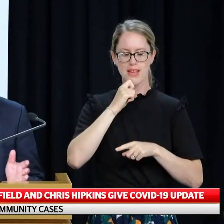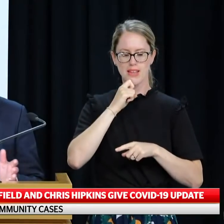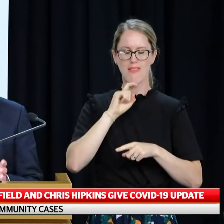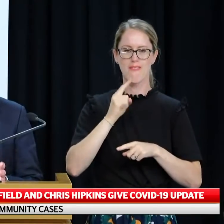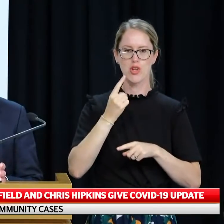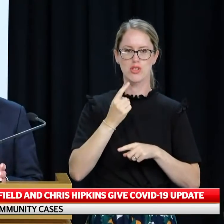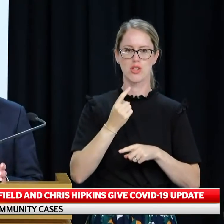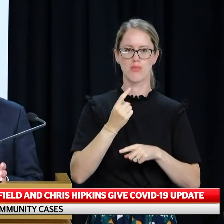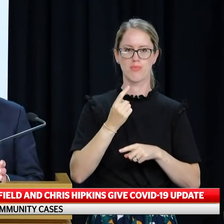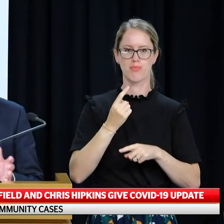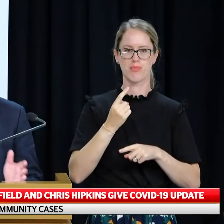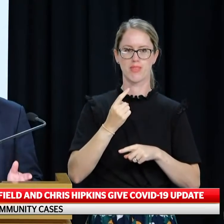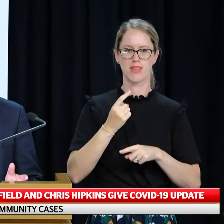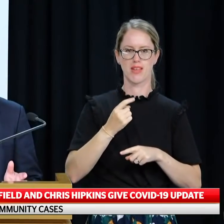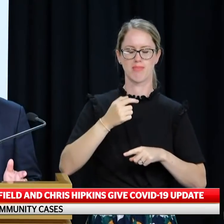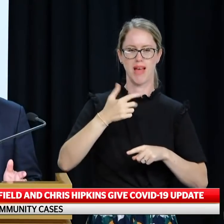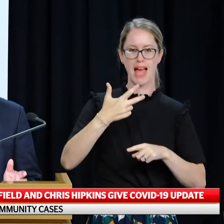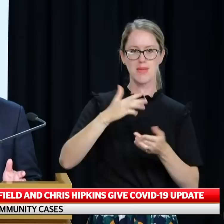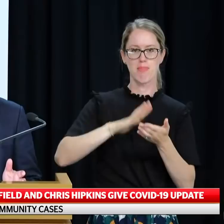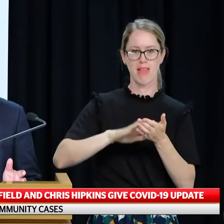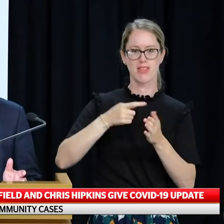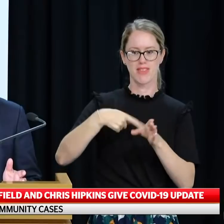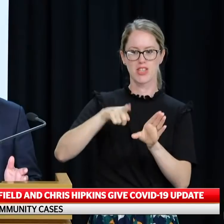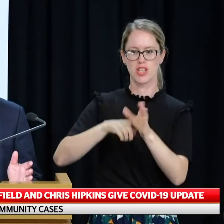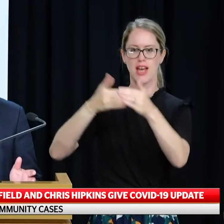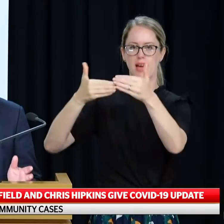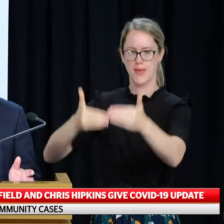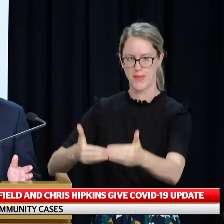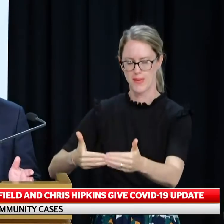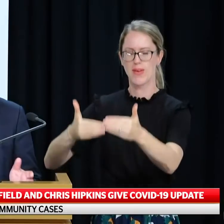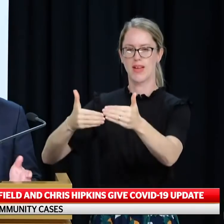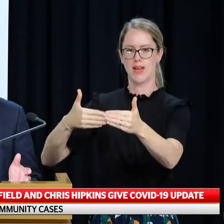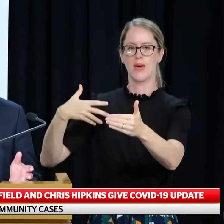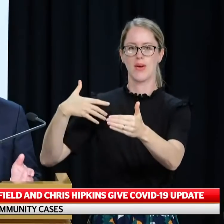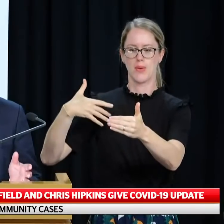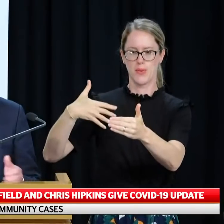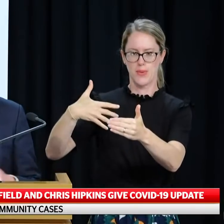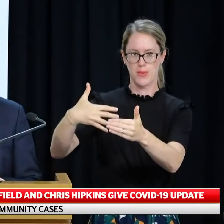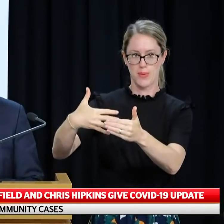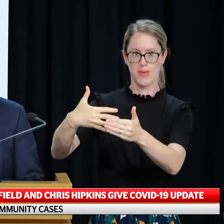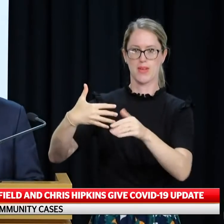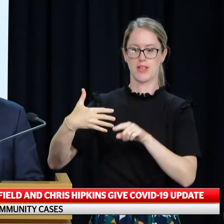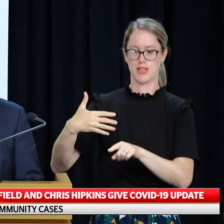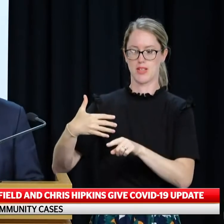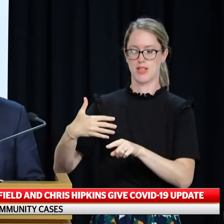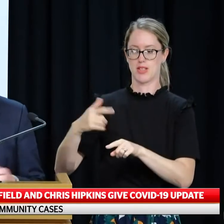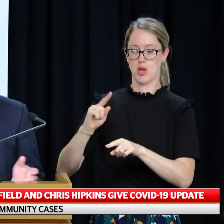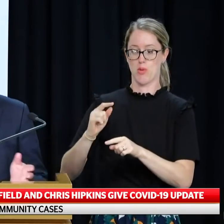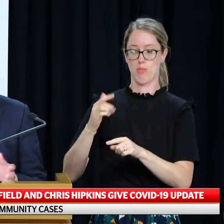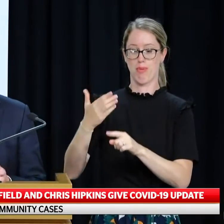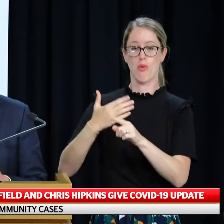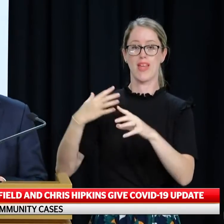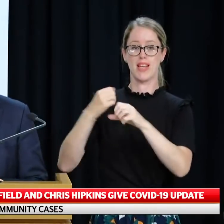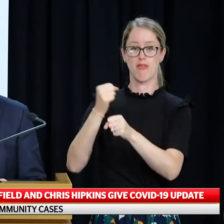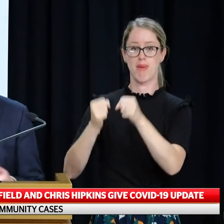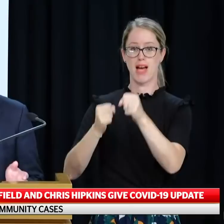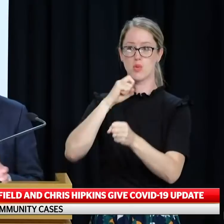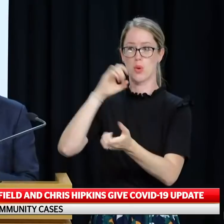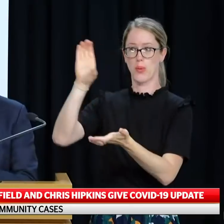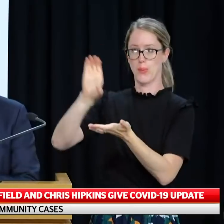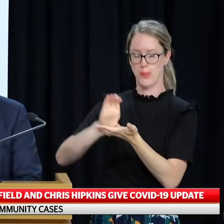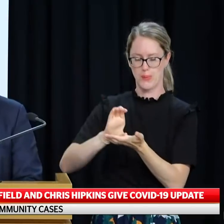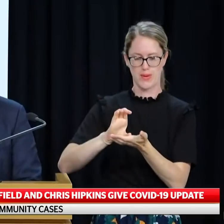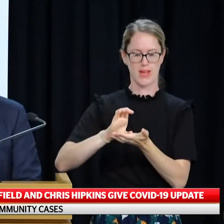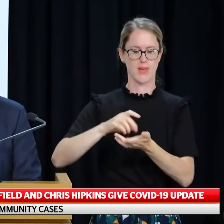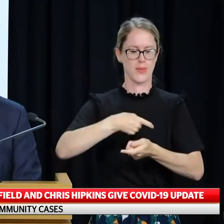year. And so we're on track to be able to get our first quarter shipment in by the end of the first quarter. As I've indicated, it will